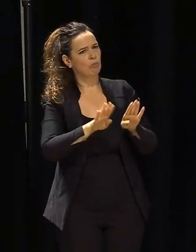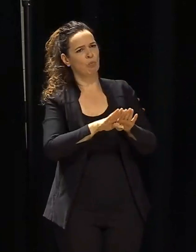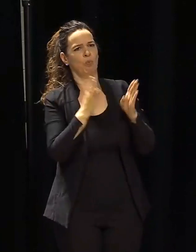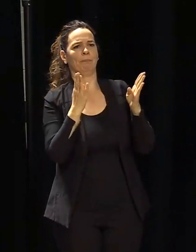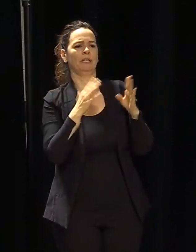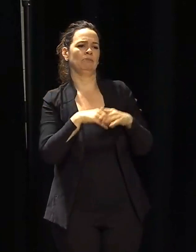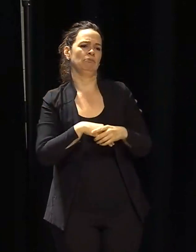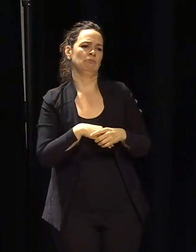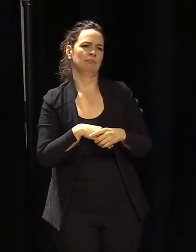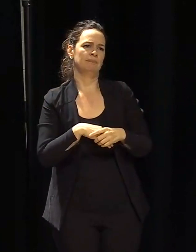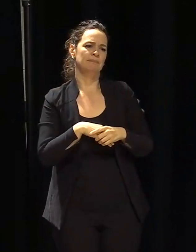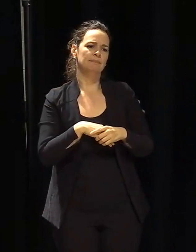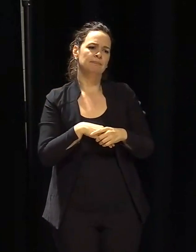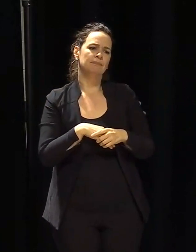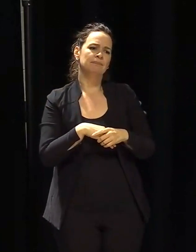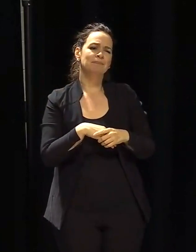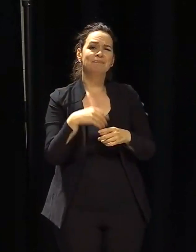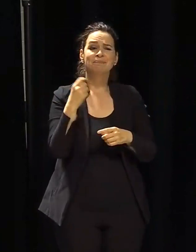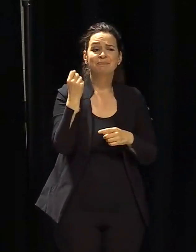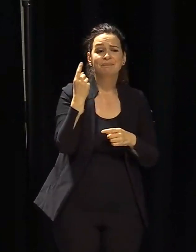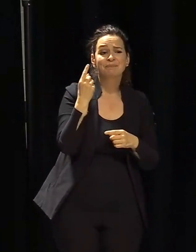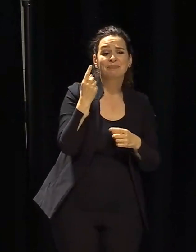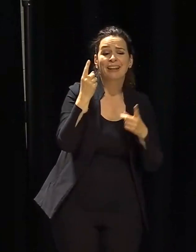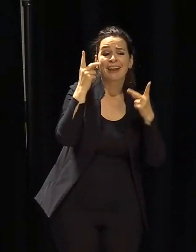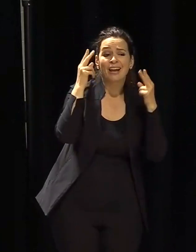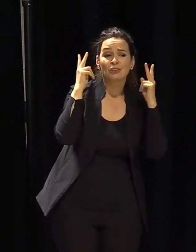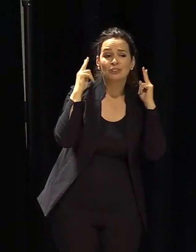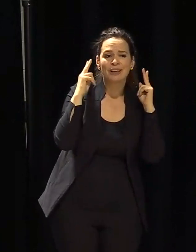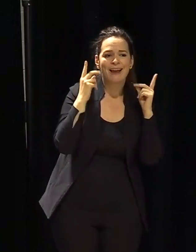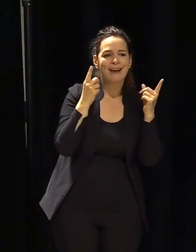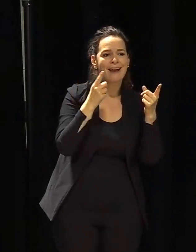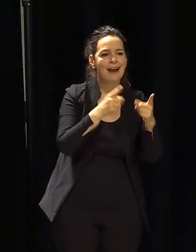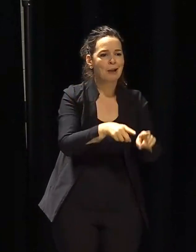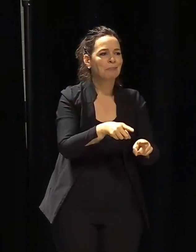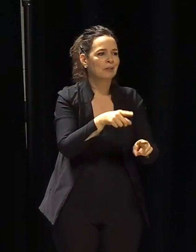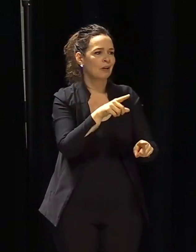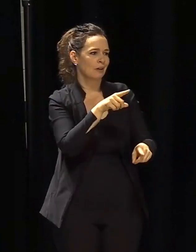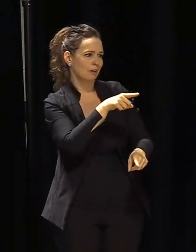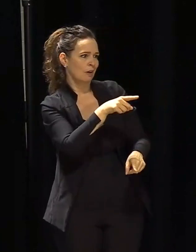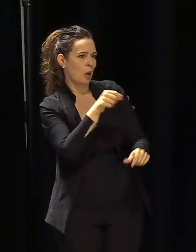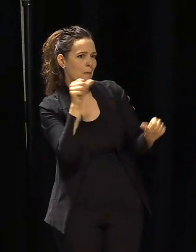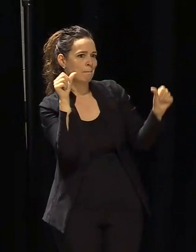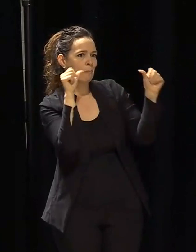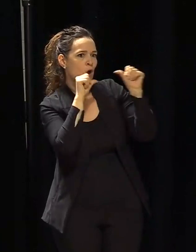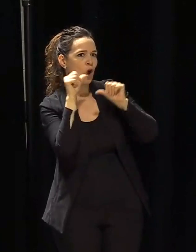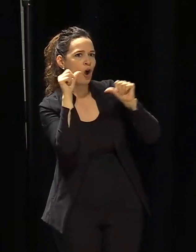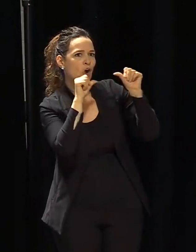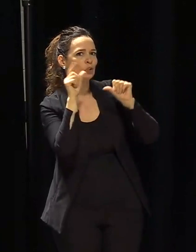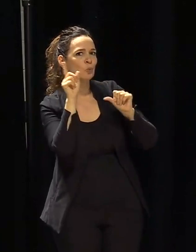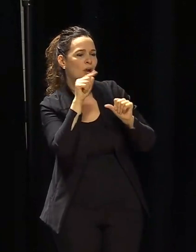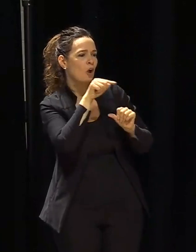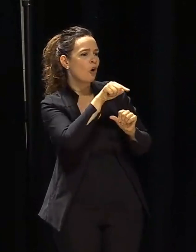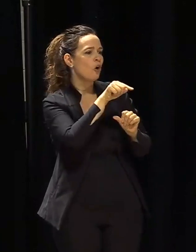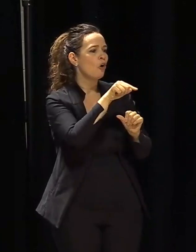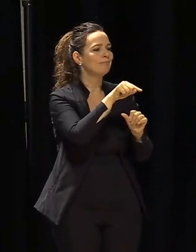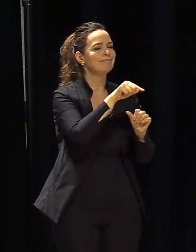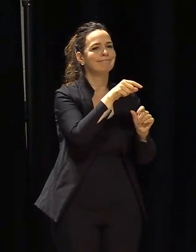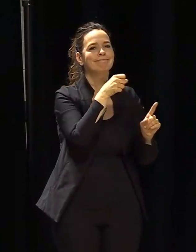big driver through Halloween. Now it's shifted because of the regulations on some of